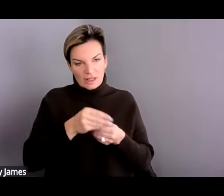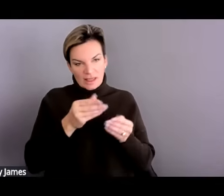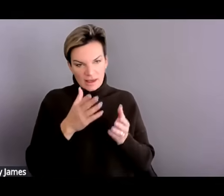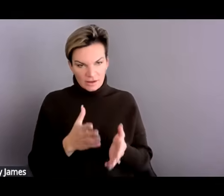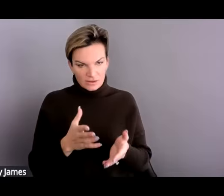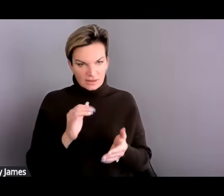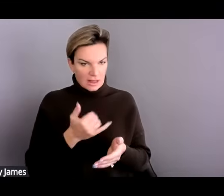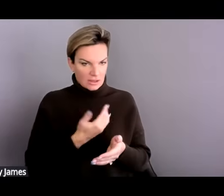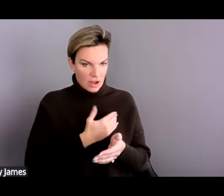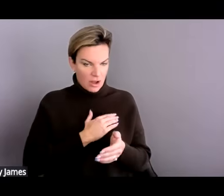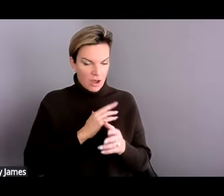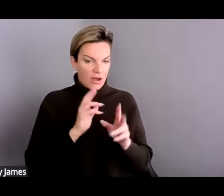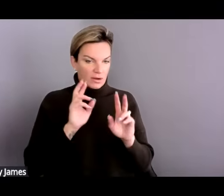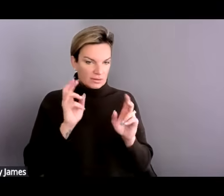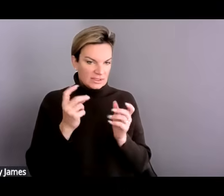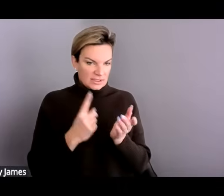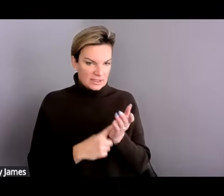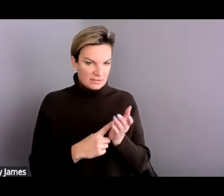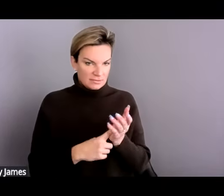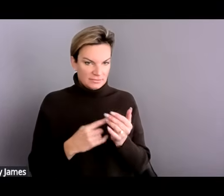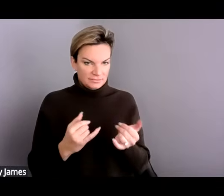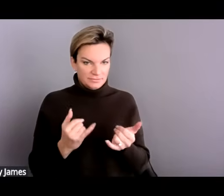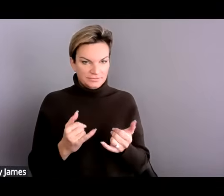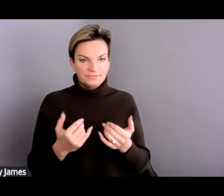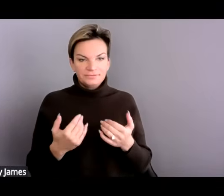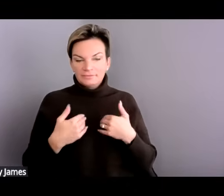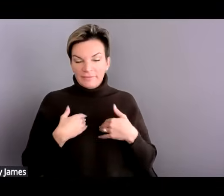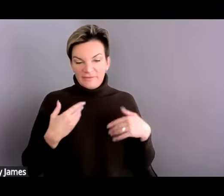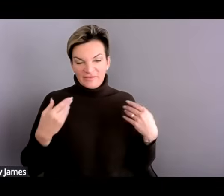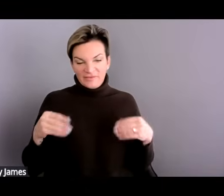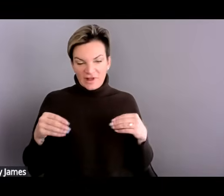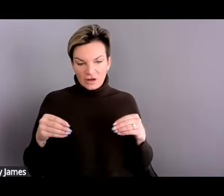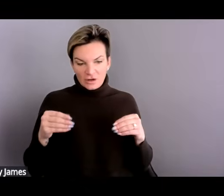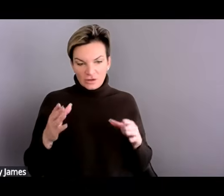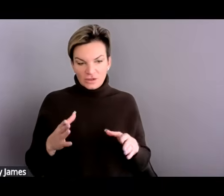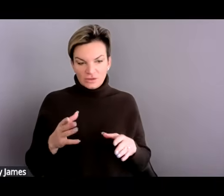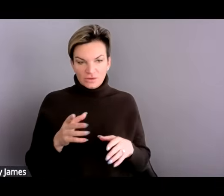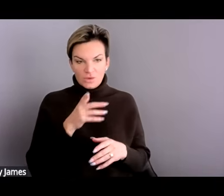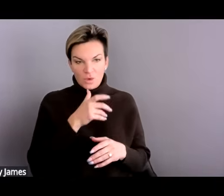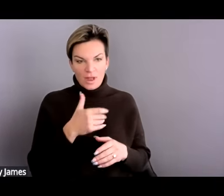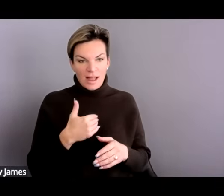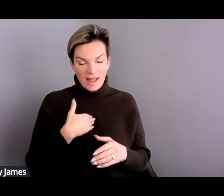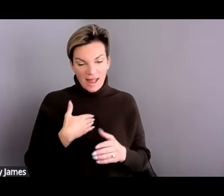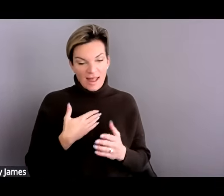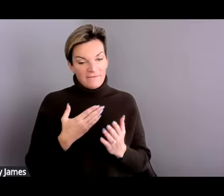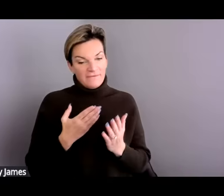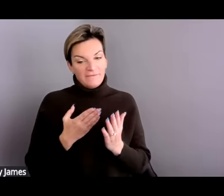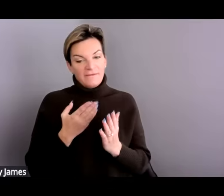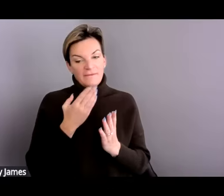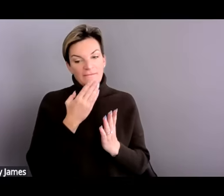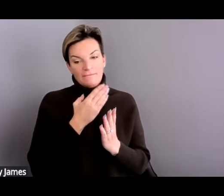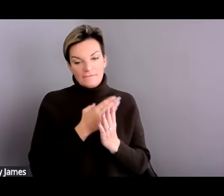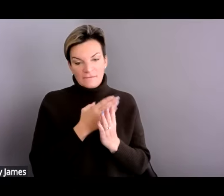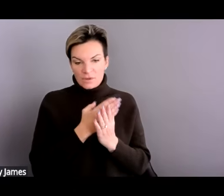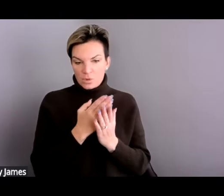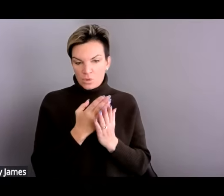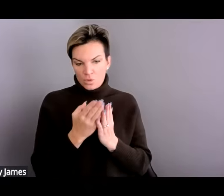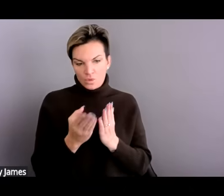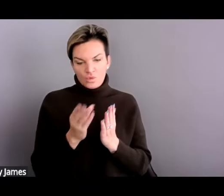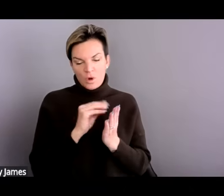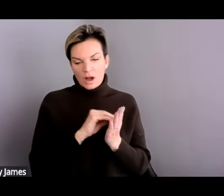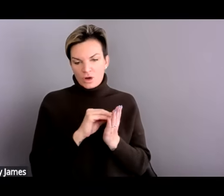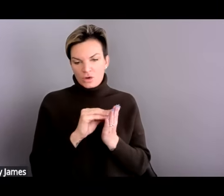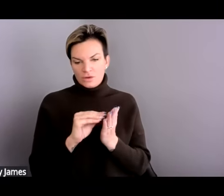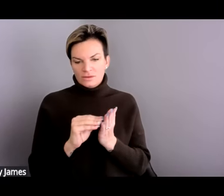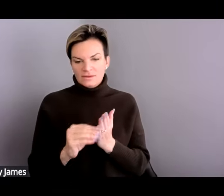today. There are vendors out there with records of past petitions and the signatures on them, either